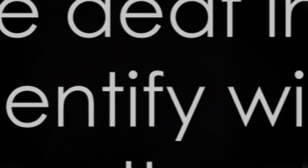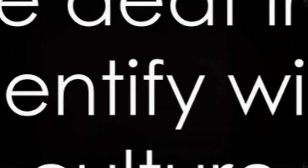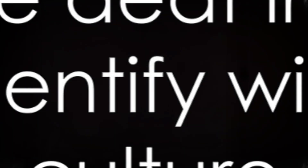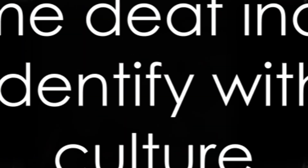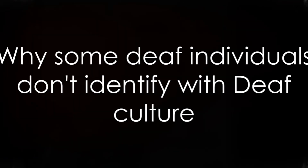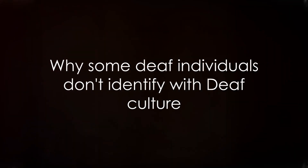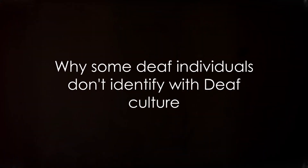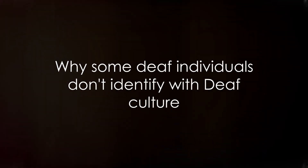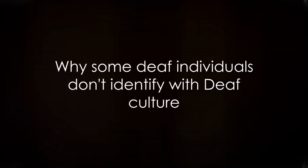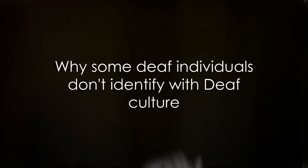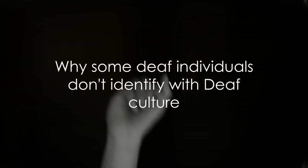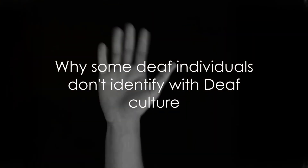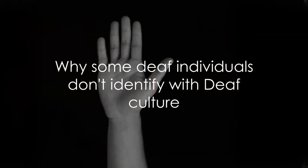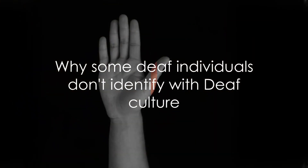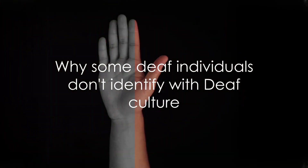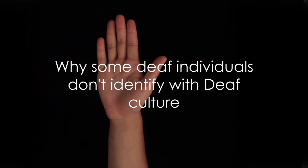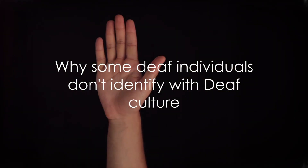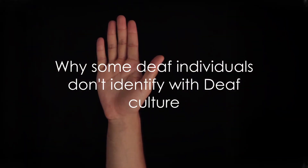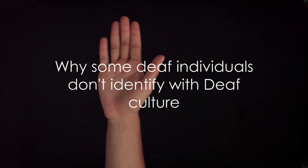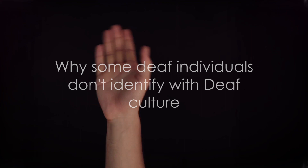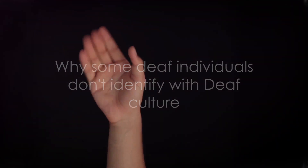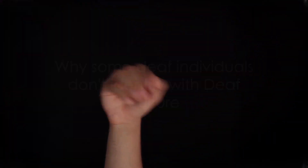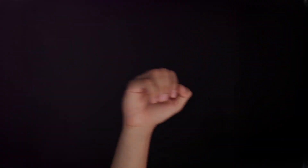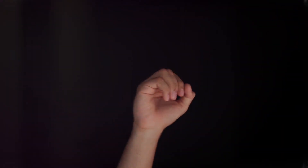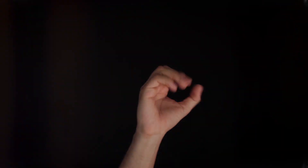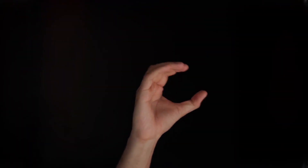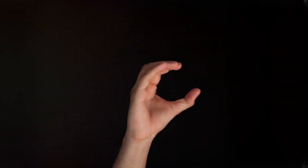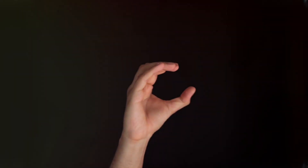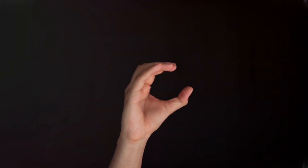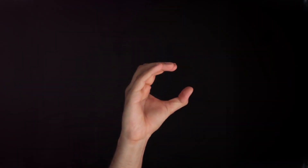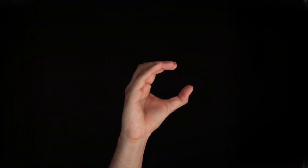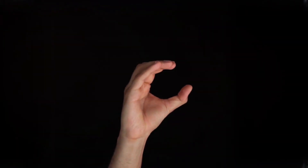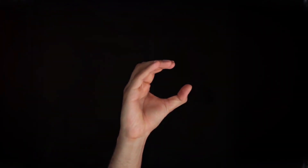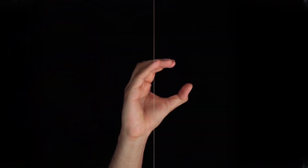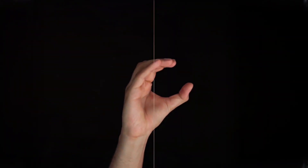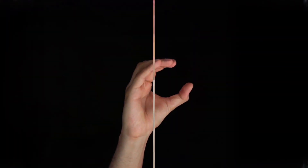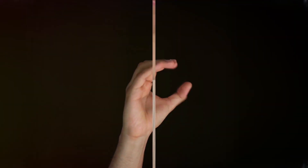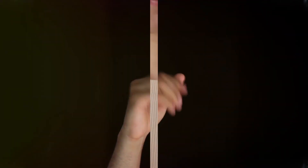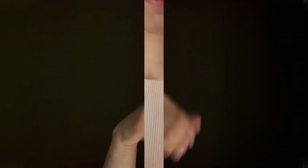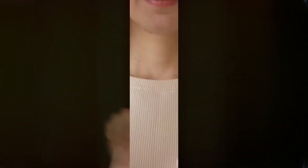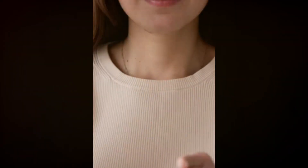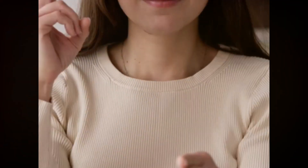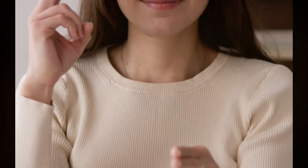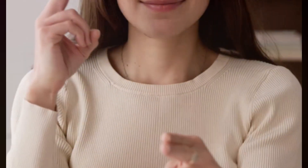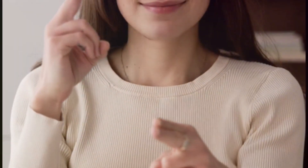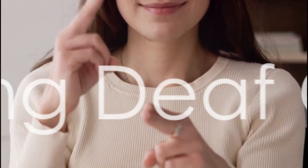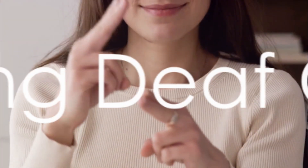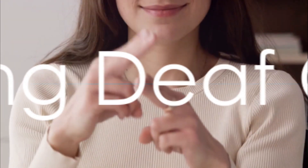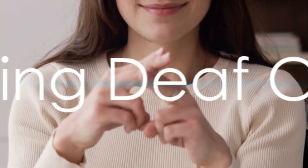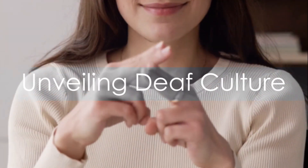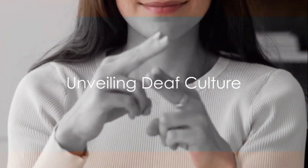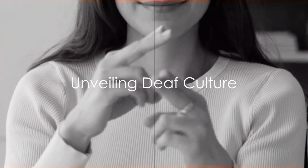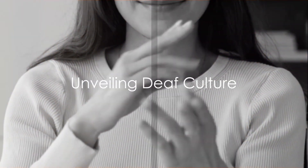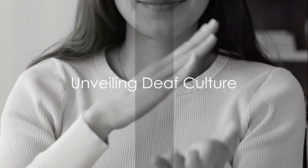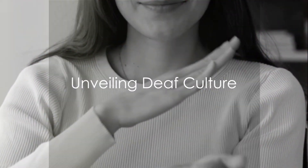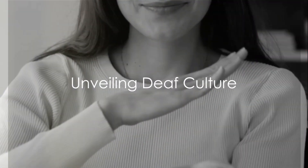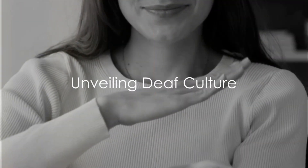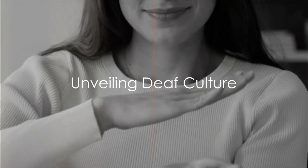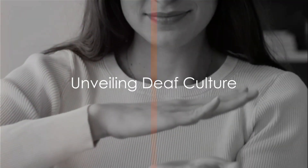to know why not all medically Deaf individuals identify with the Deaf culture? Then stay tuned! Deaf culture, much like any other, is a